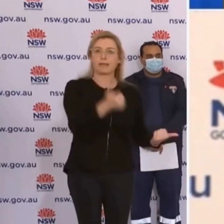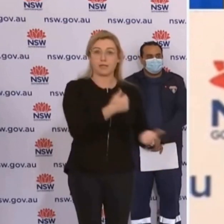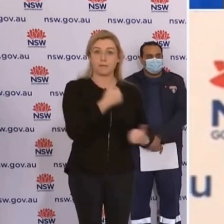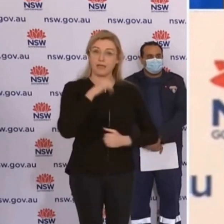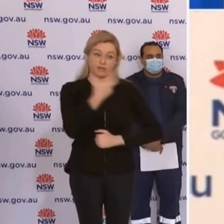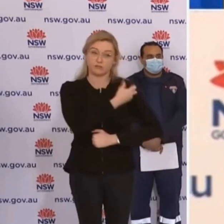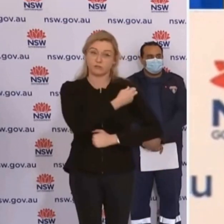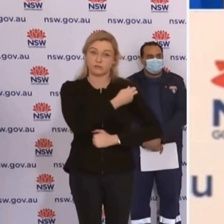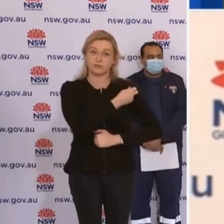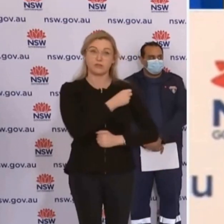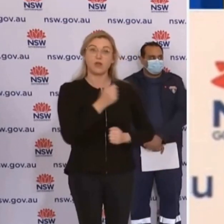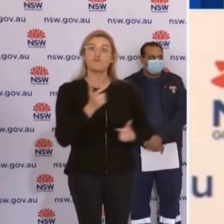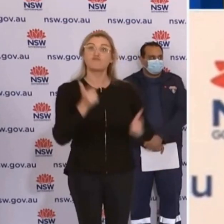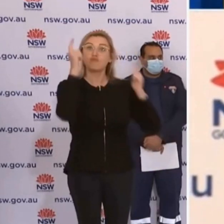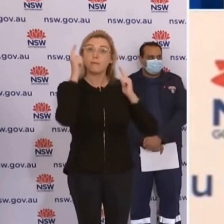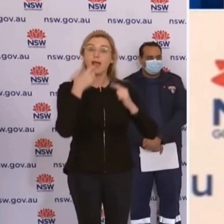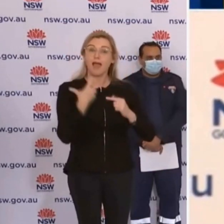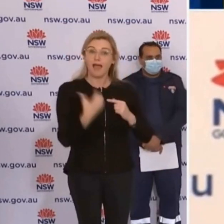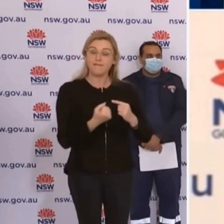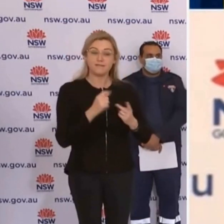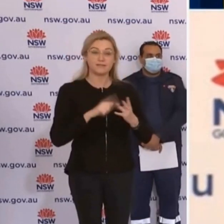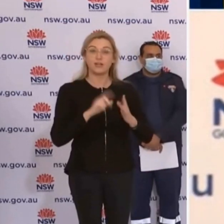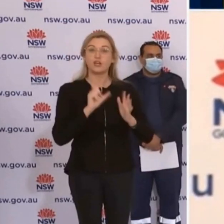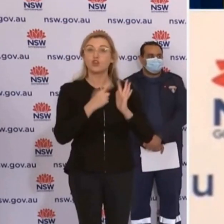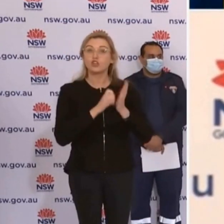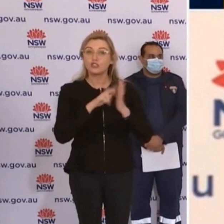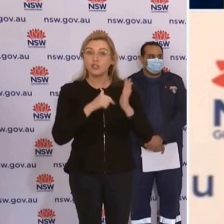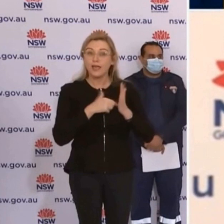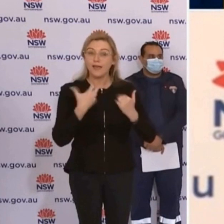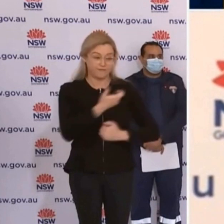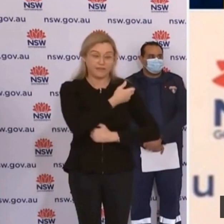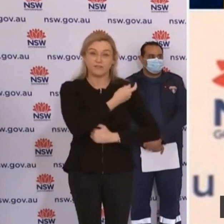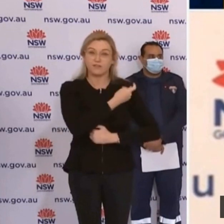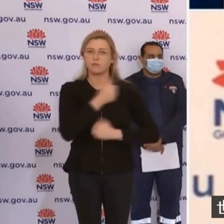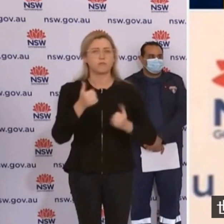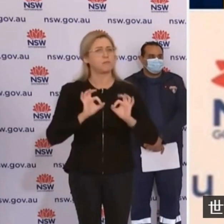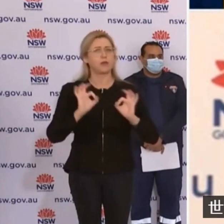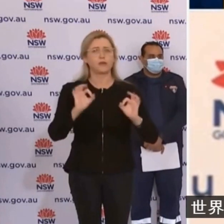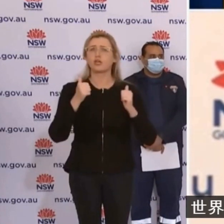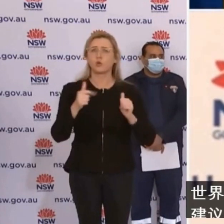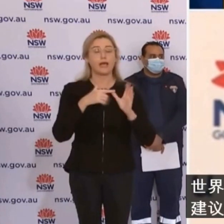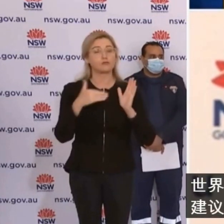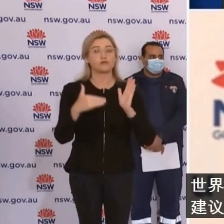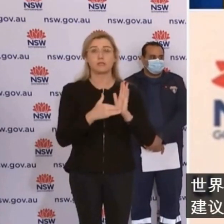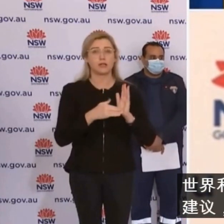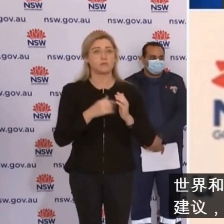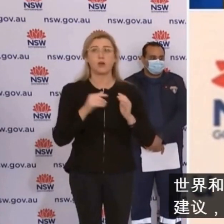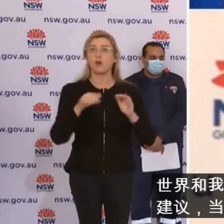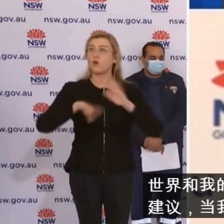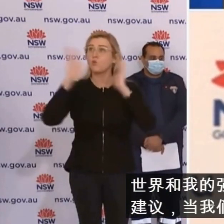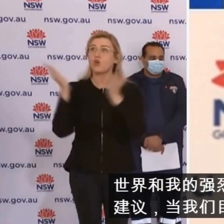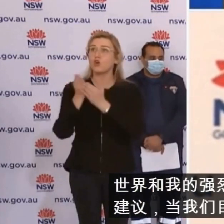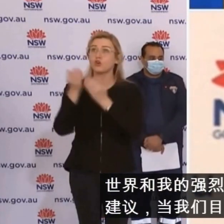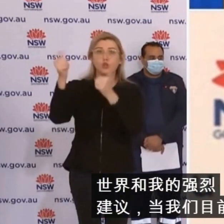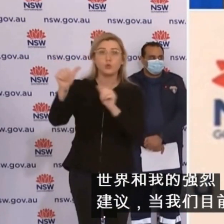it. Dr. Chant had it. AstraZeneca is a perfectly good vaccine. It's been used right across the world. And my strong advice, when we're in